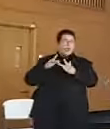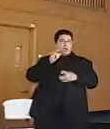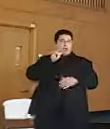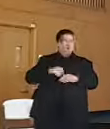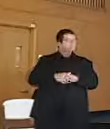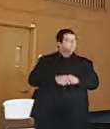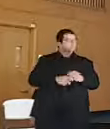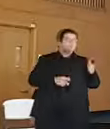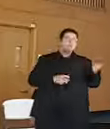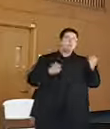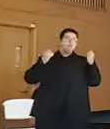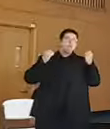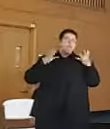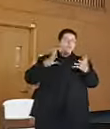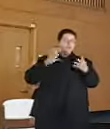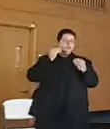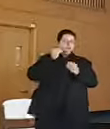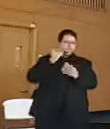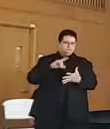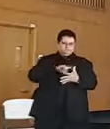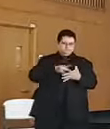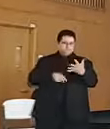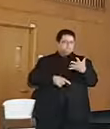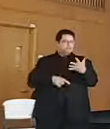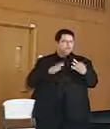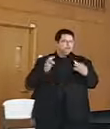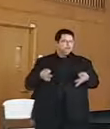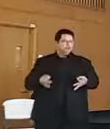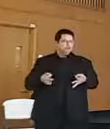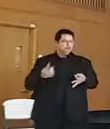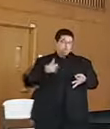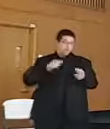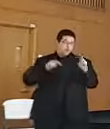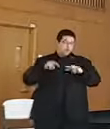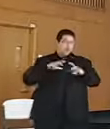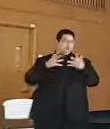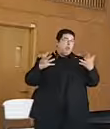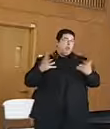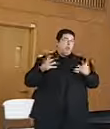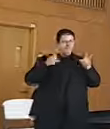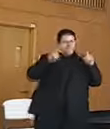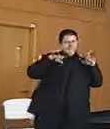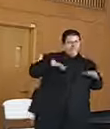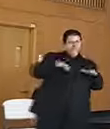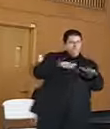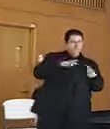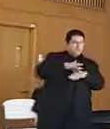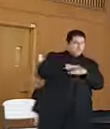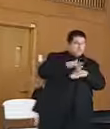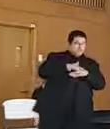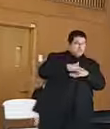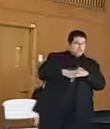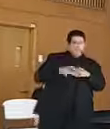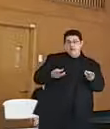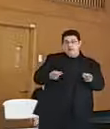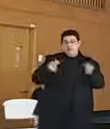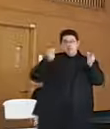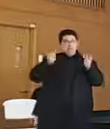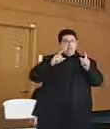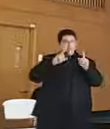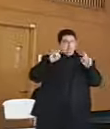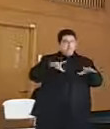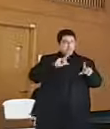There are many variables in the decision to close things down. We look at a lot of things. We look at testing availability, how fast are those testing